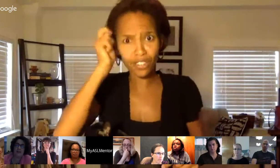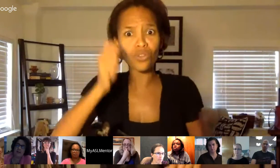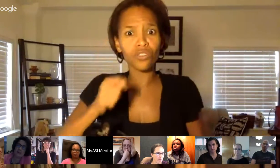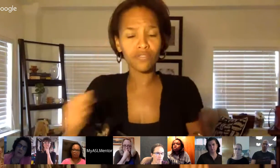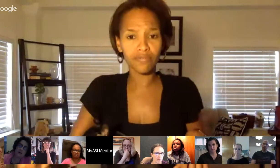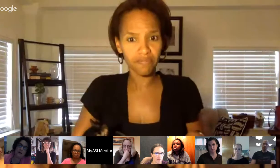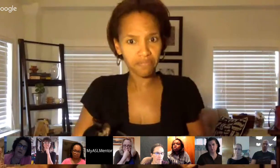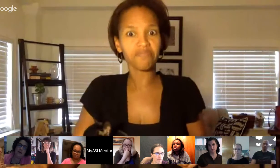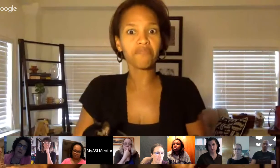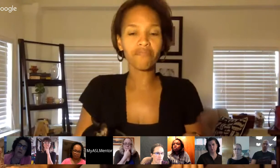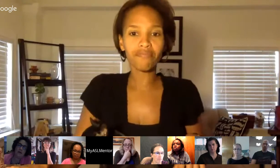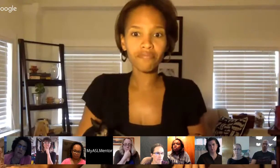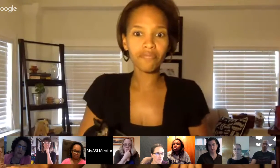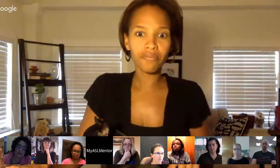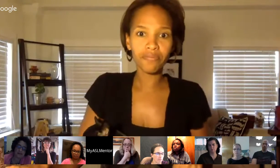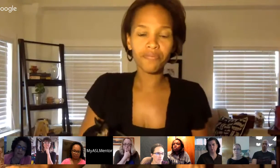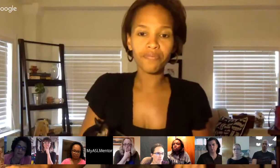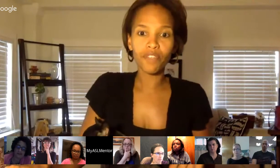and yeah, cool.